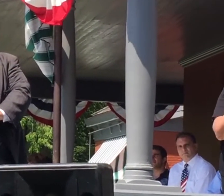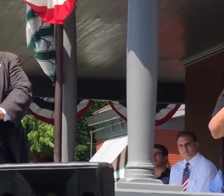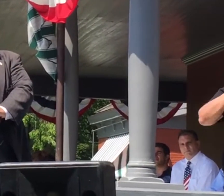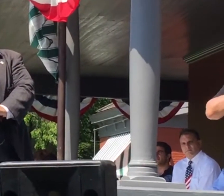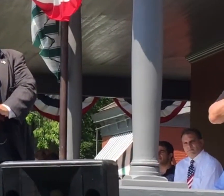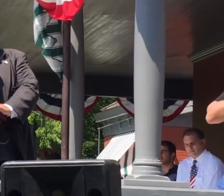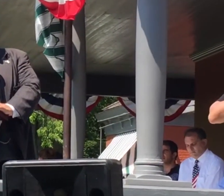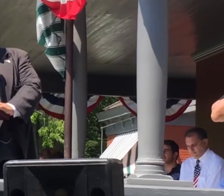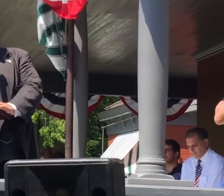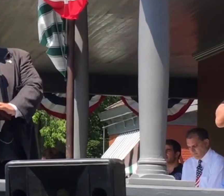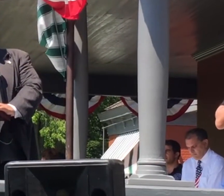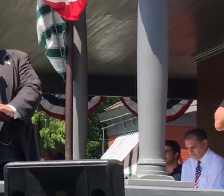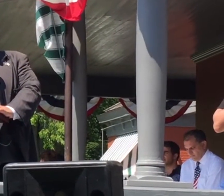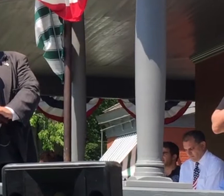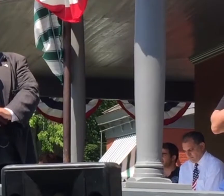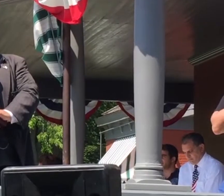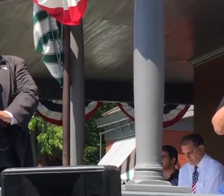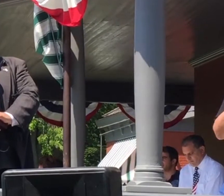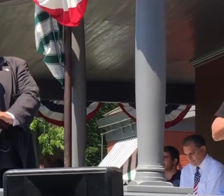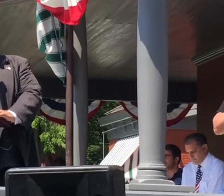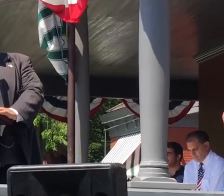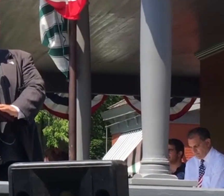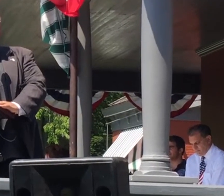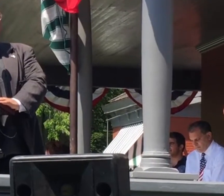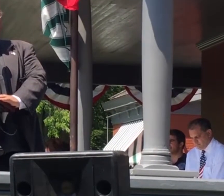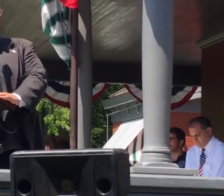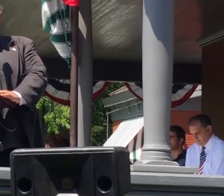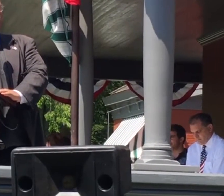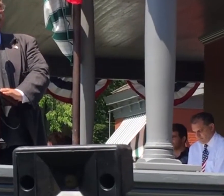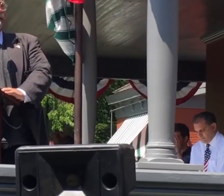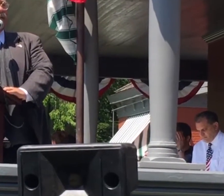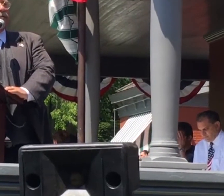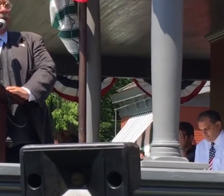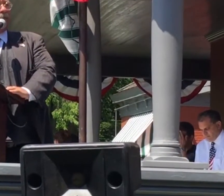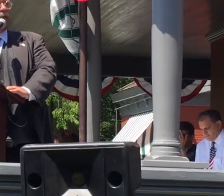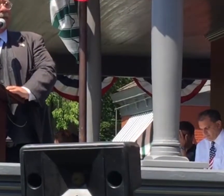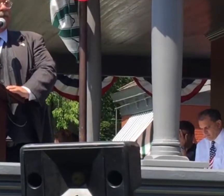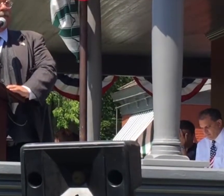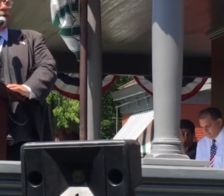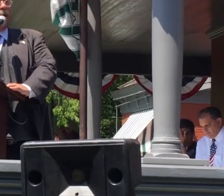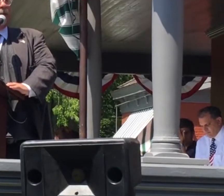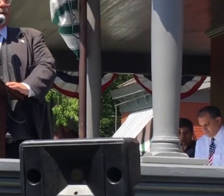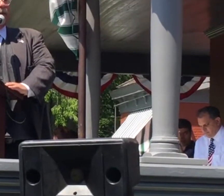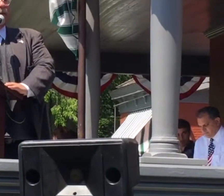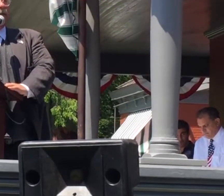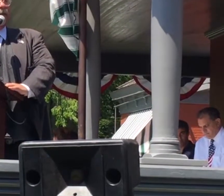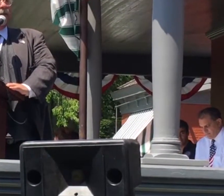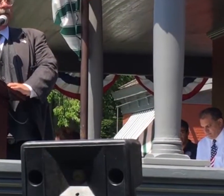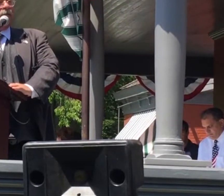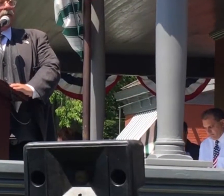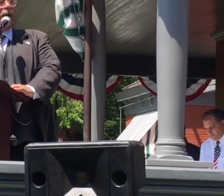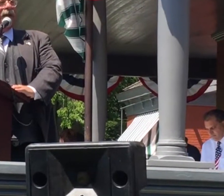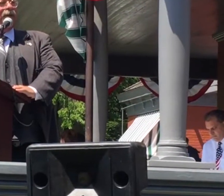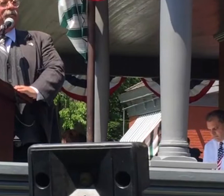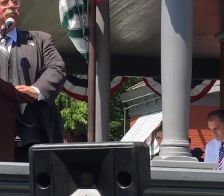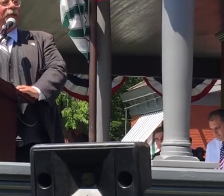forces that, lacking hope, finding themselves in despair, suffering from trauma. Those men and